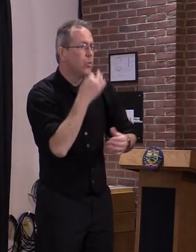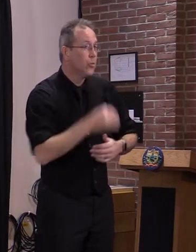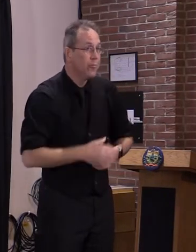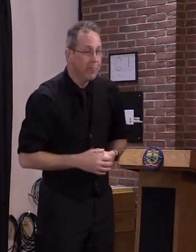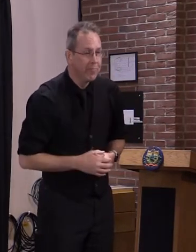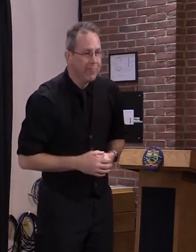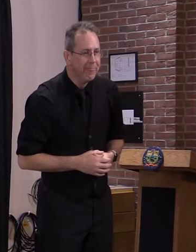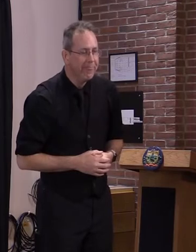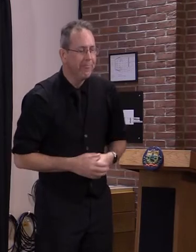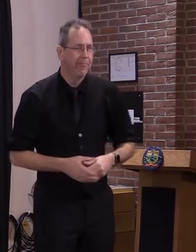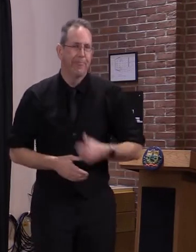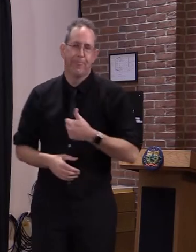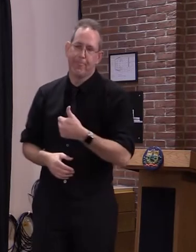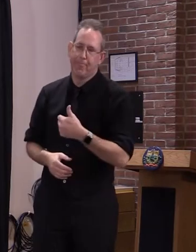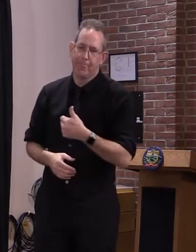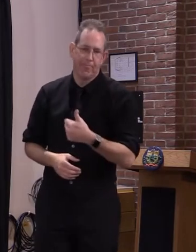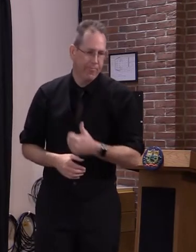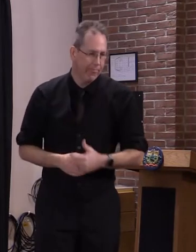thank you.